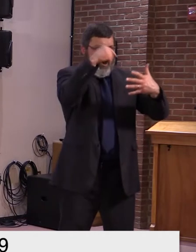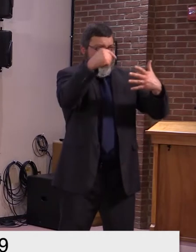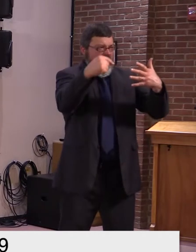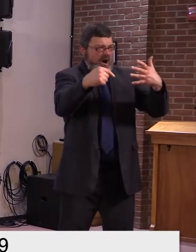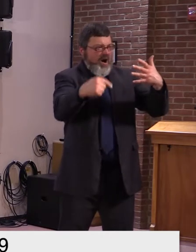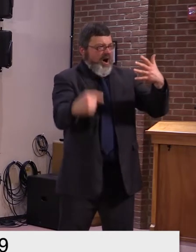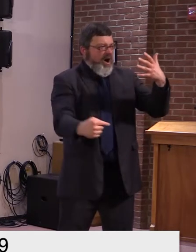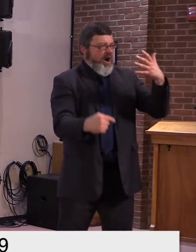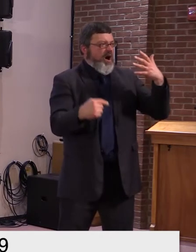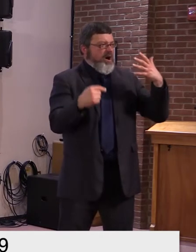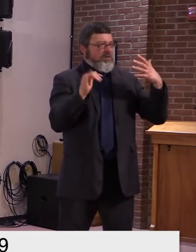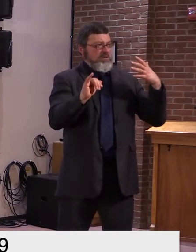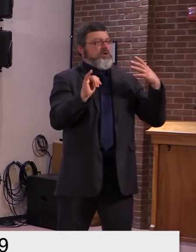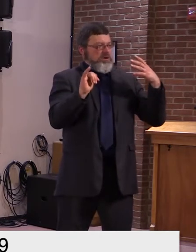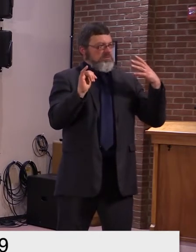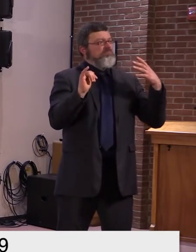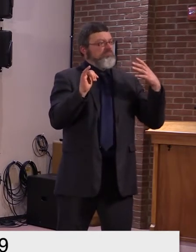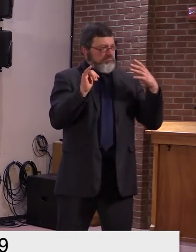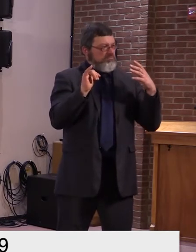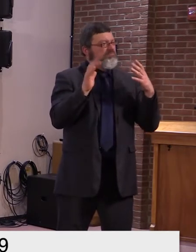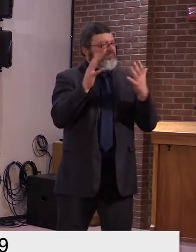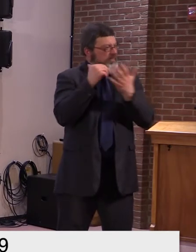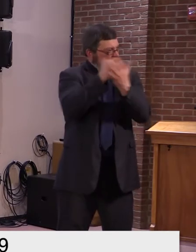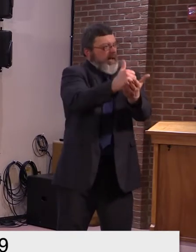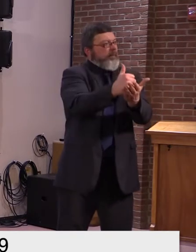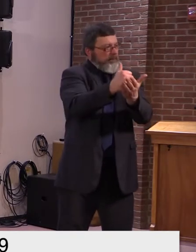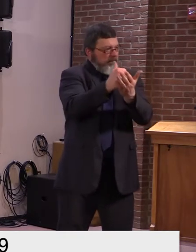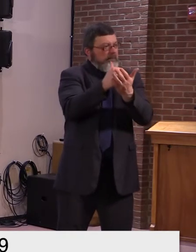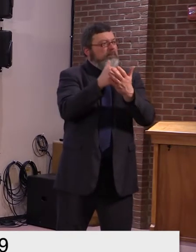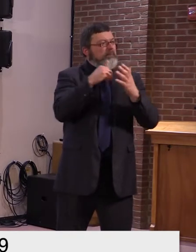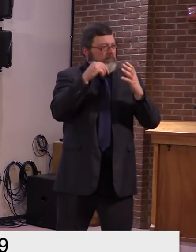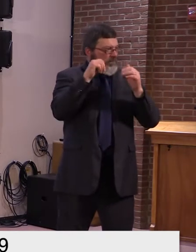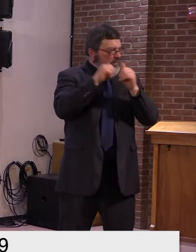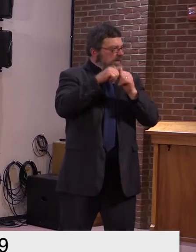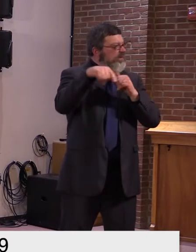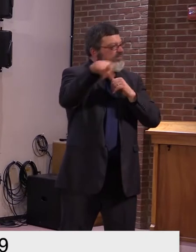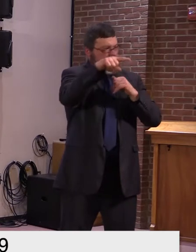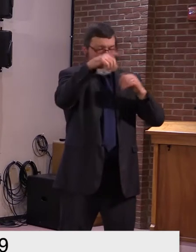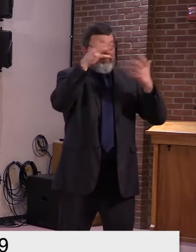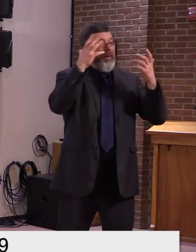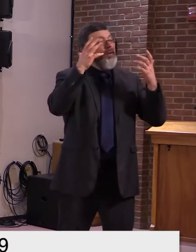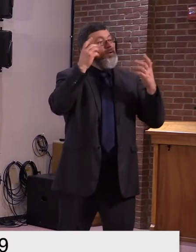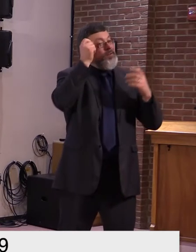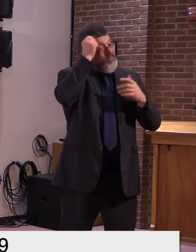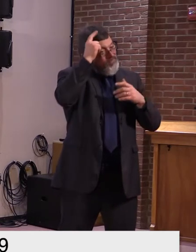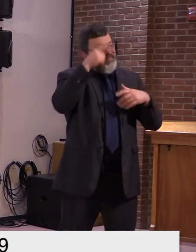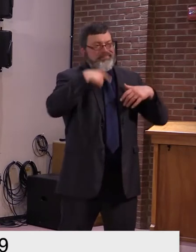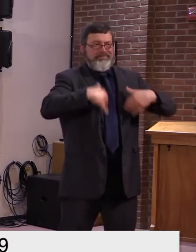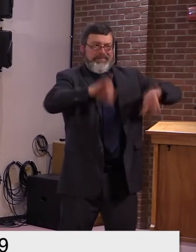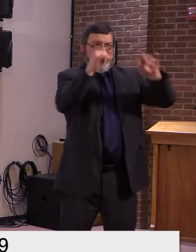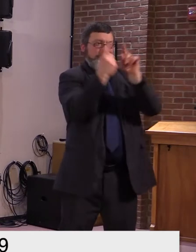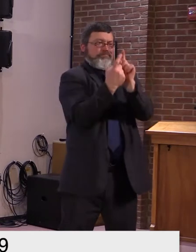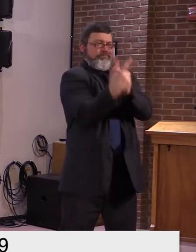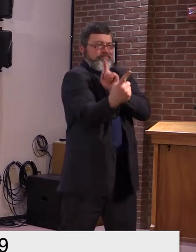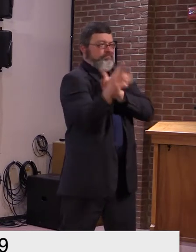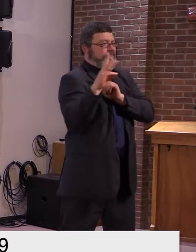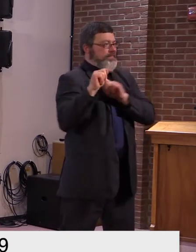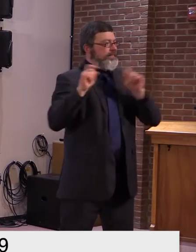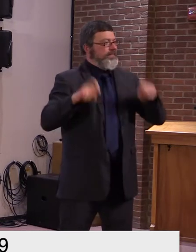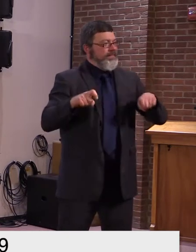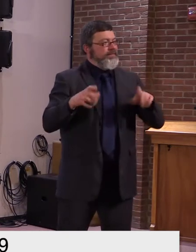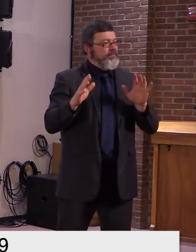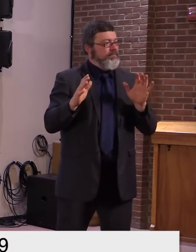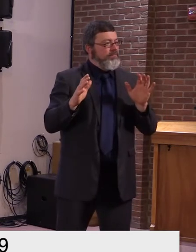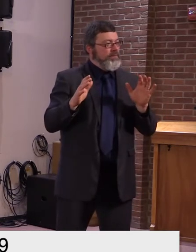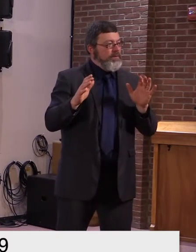different circumstances that require the social distancing. Also, $22 billion for nonprofit public